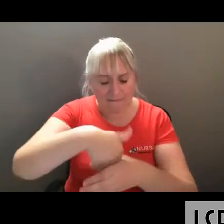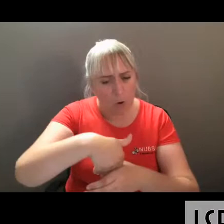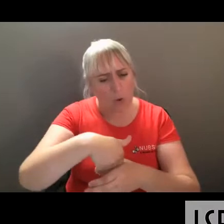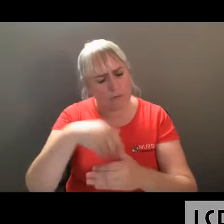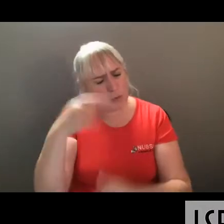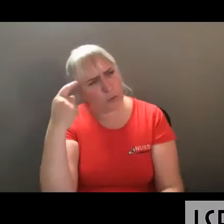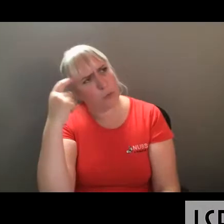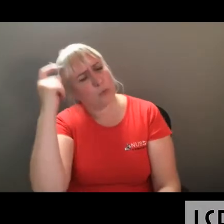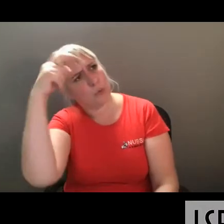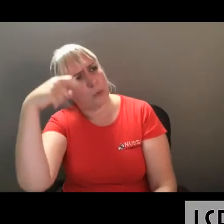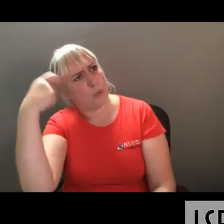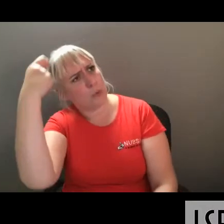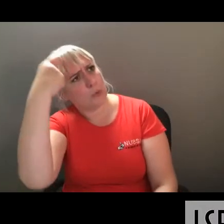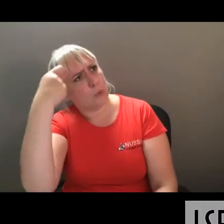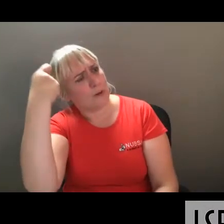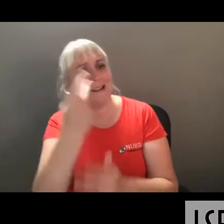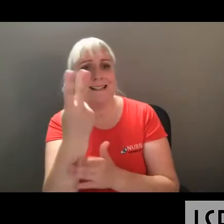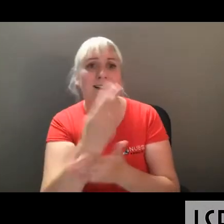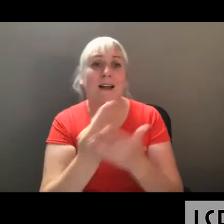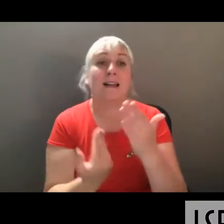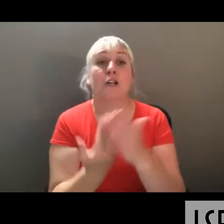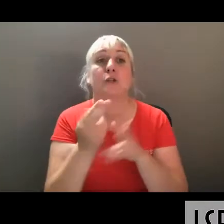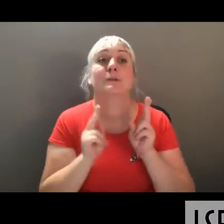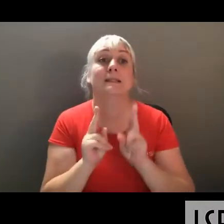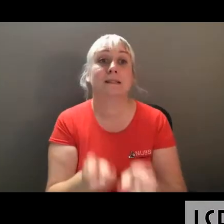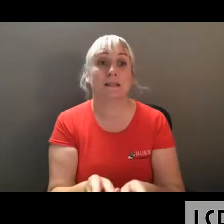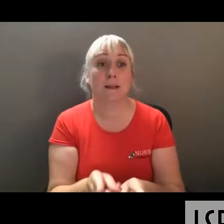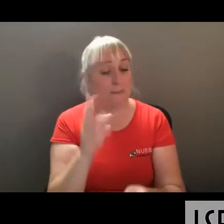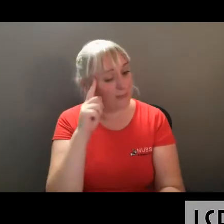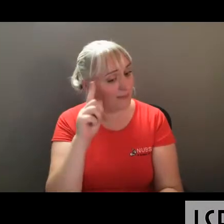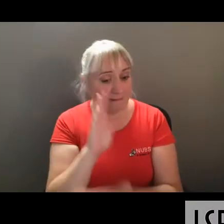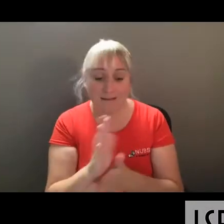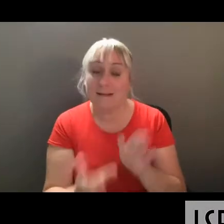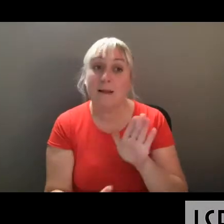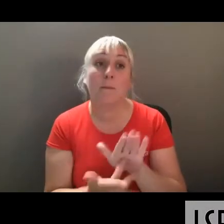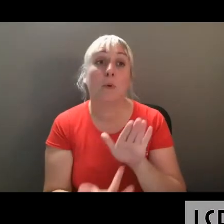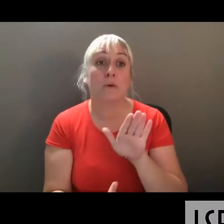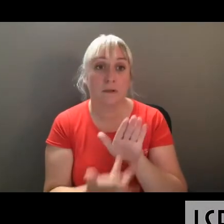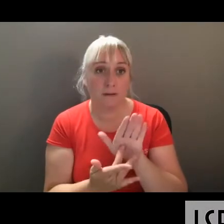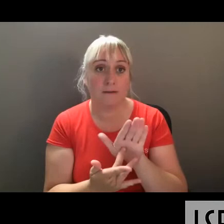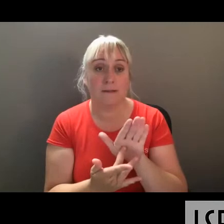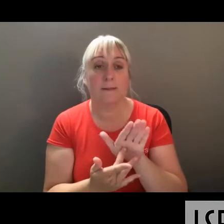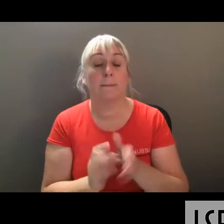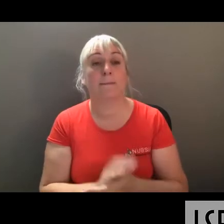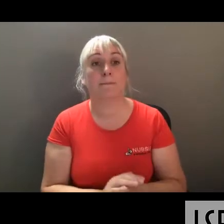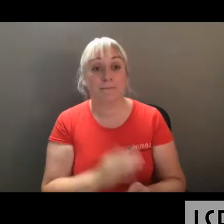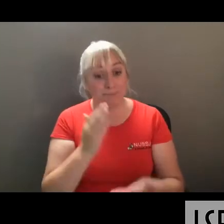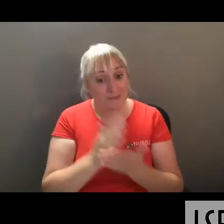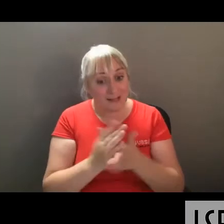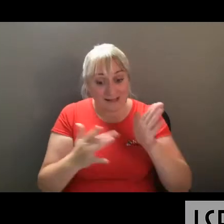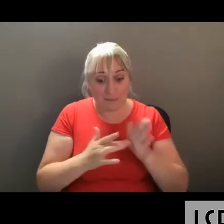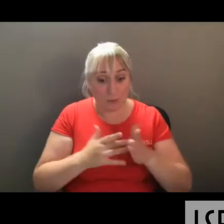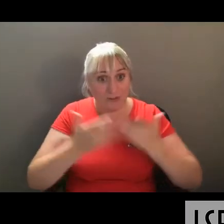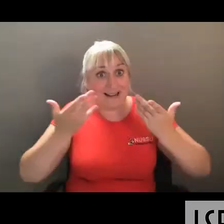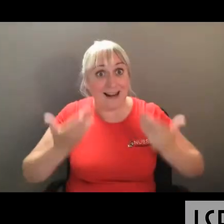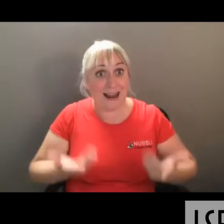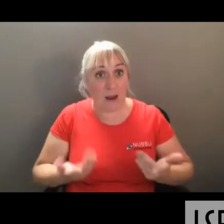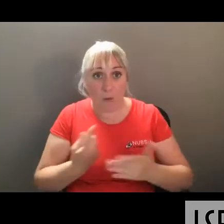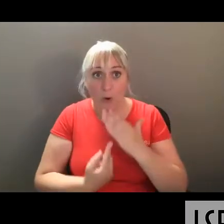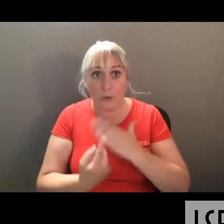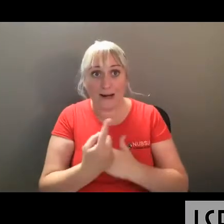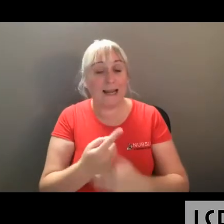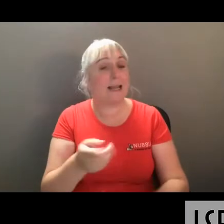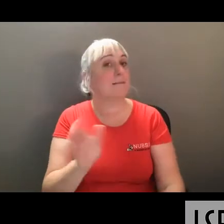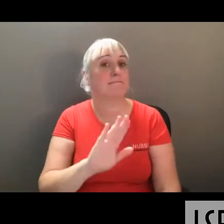supporting people, is really important. And it's not just important for this exercise, but